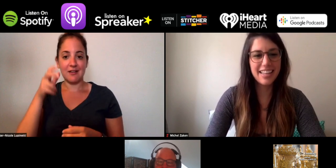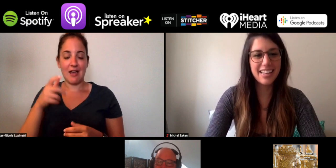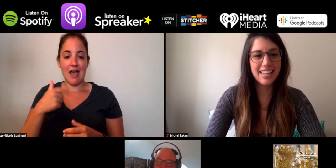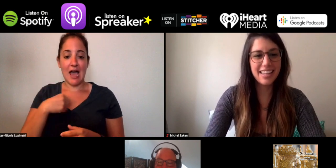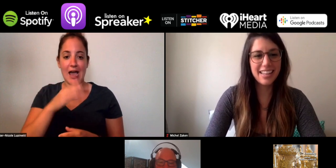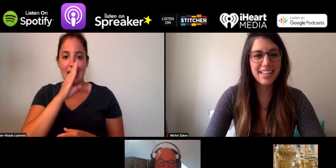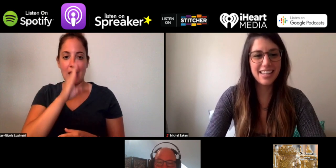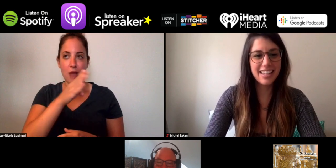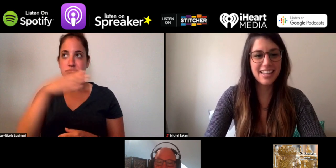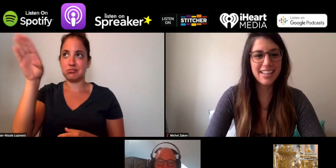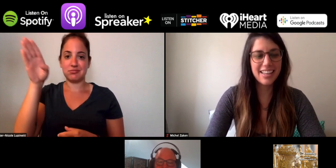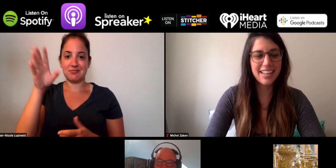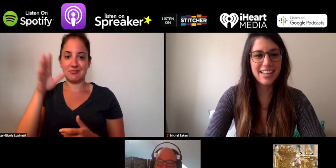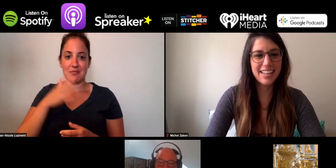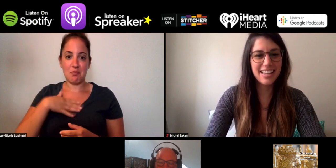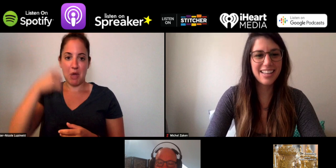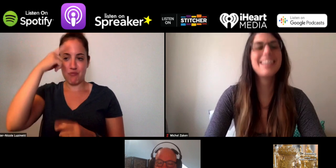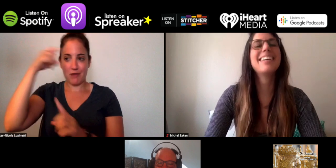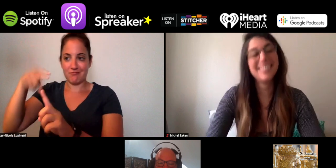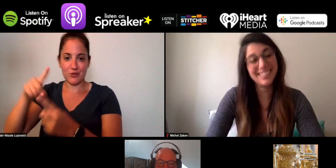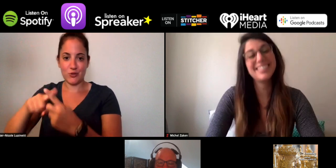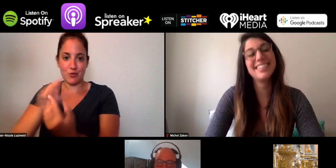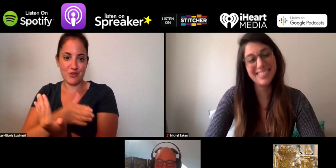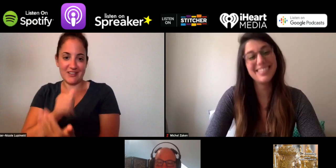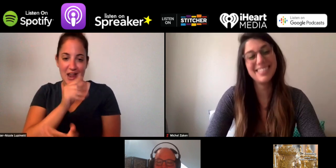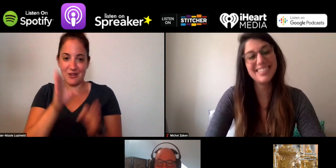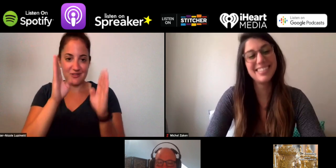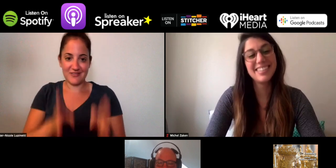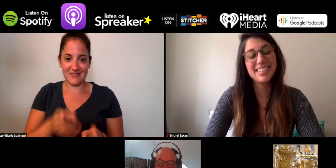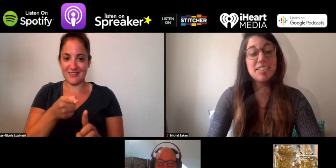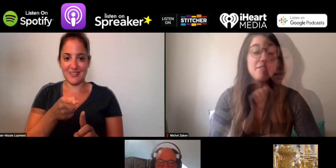my brain just goes right there.